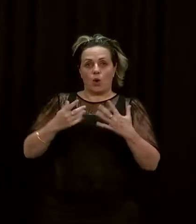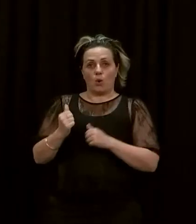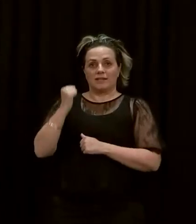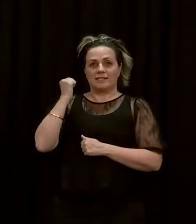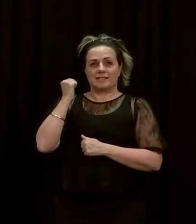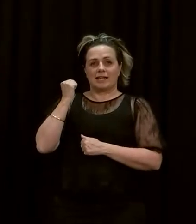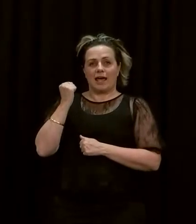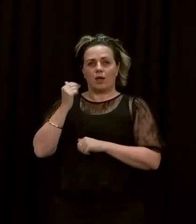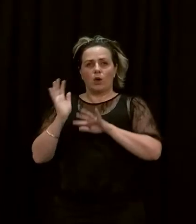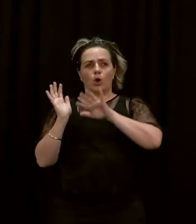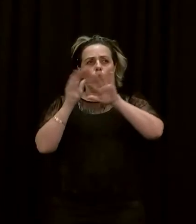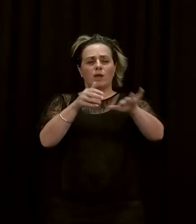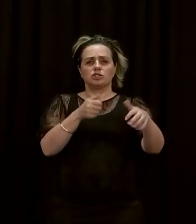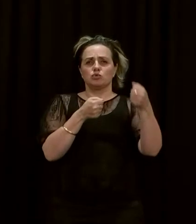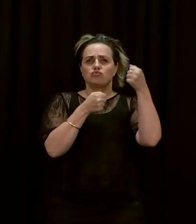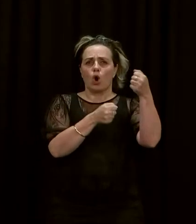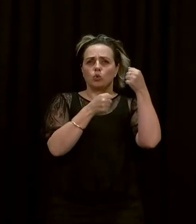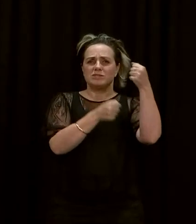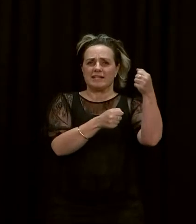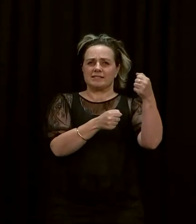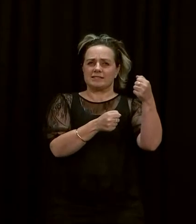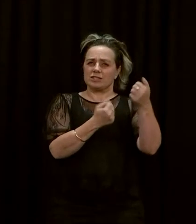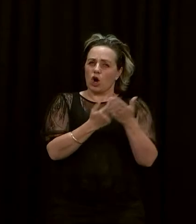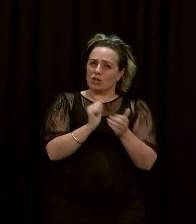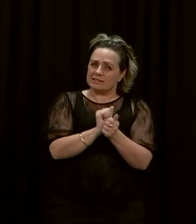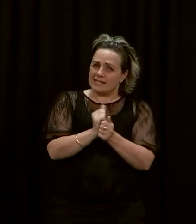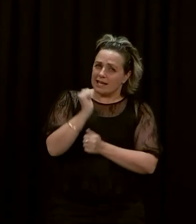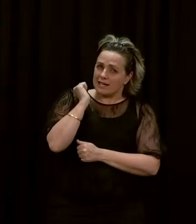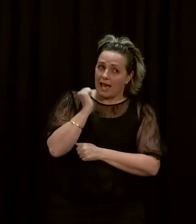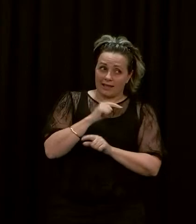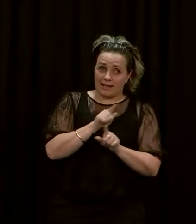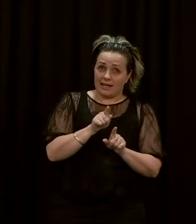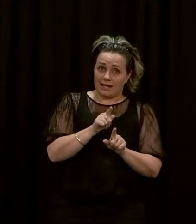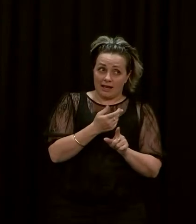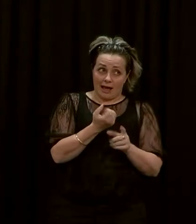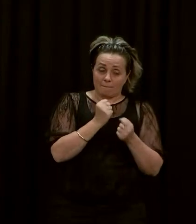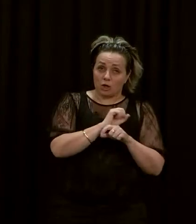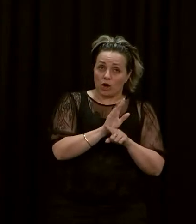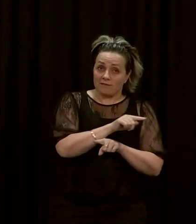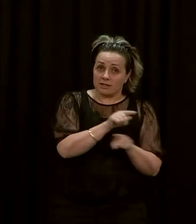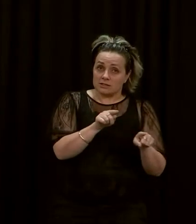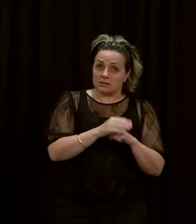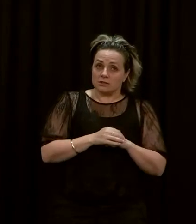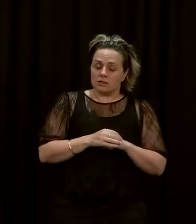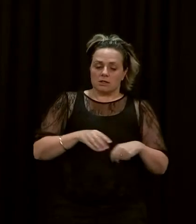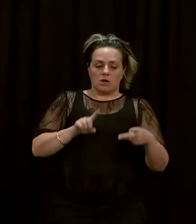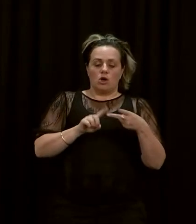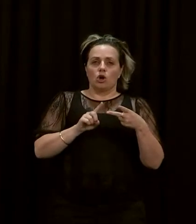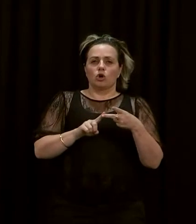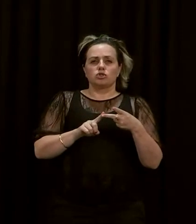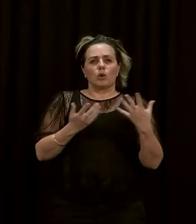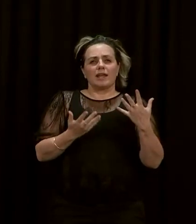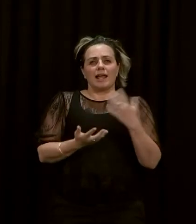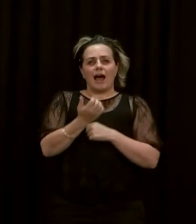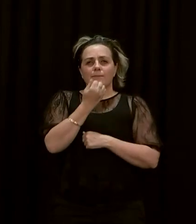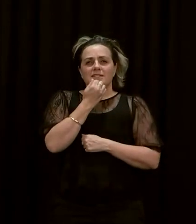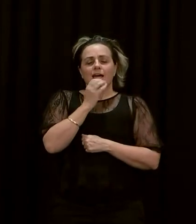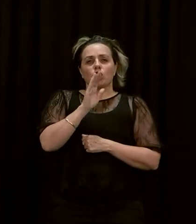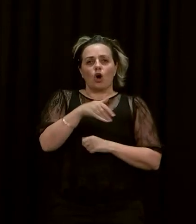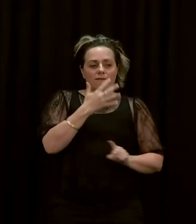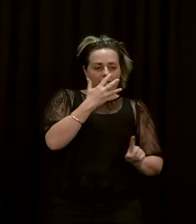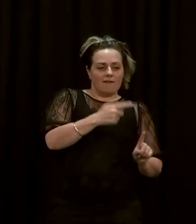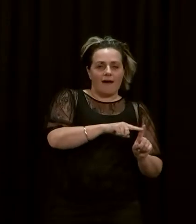the protest on Saturday? And also, is there any update on the 5 to 11-year-old age